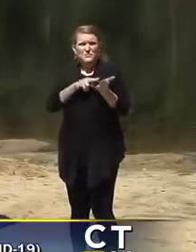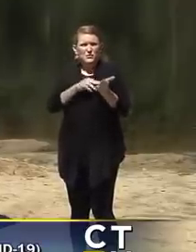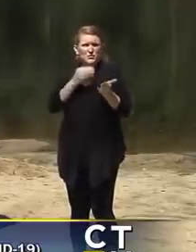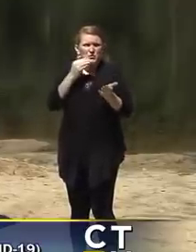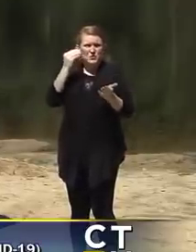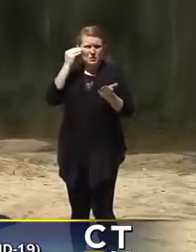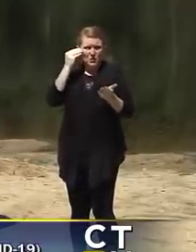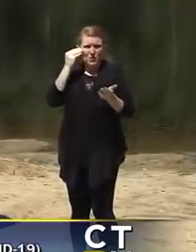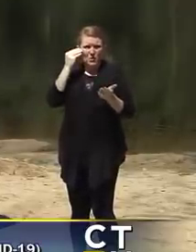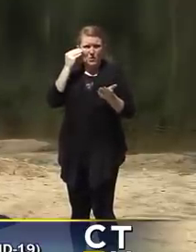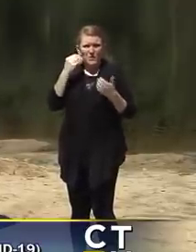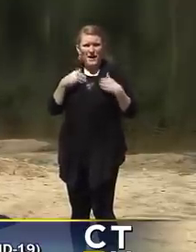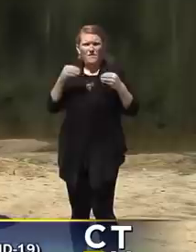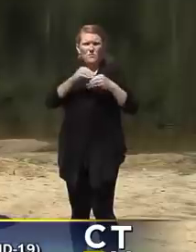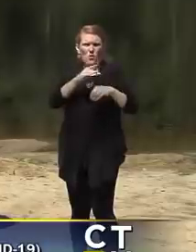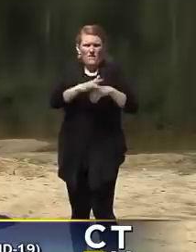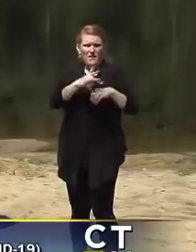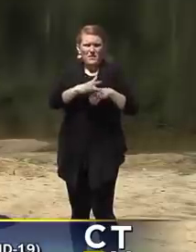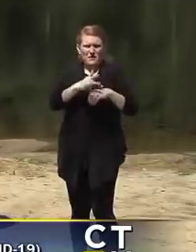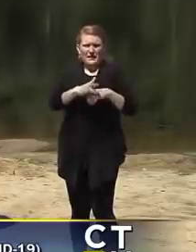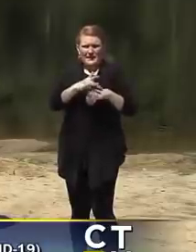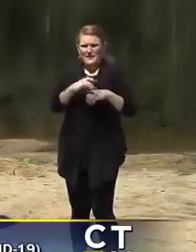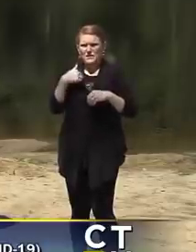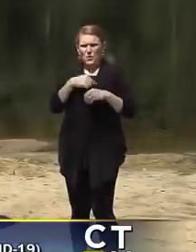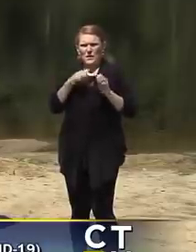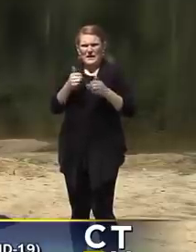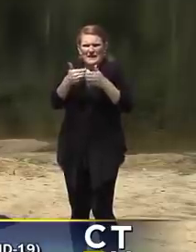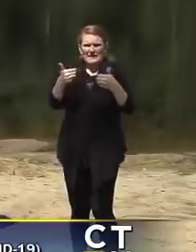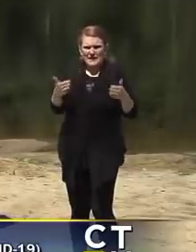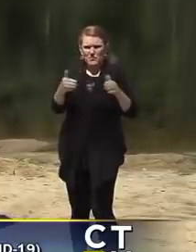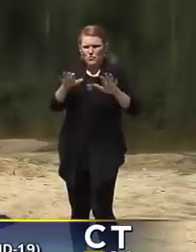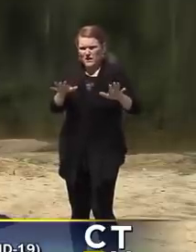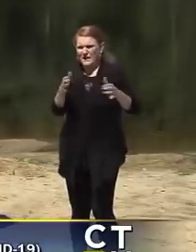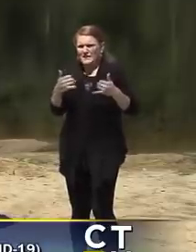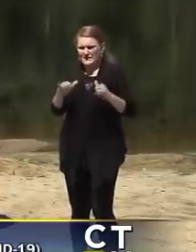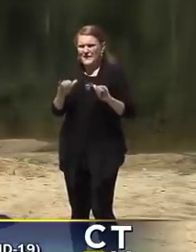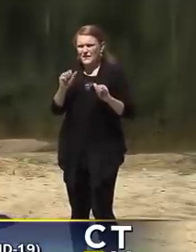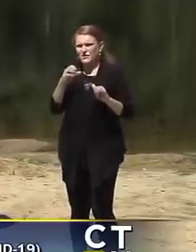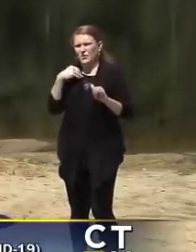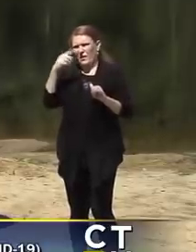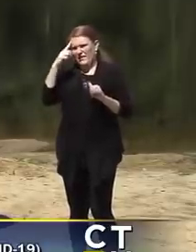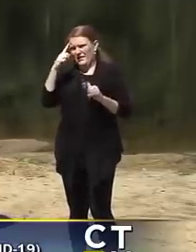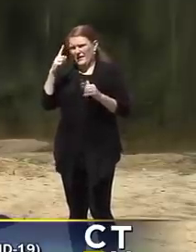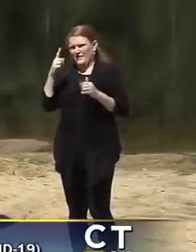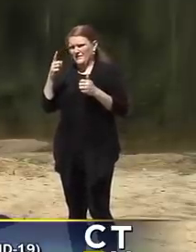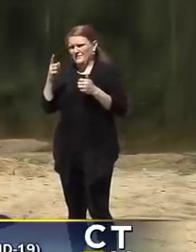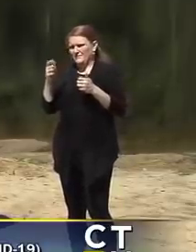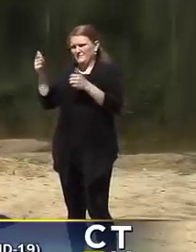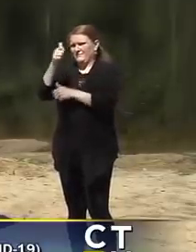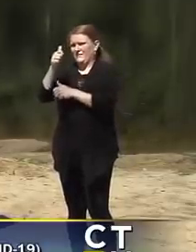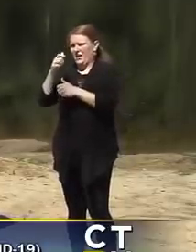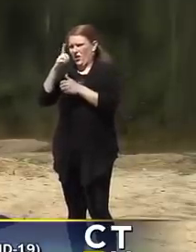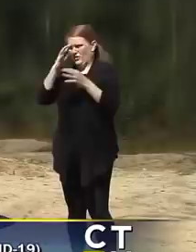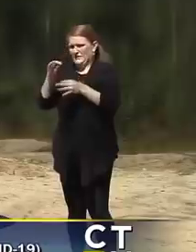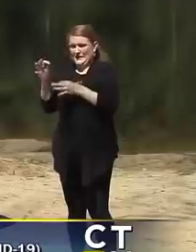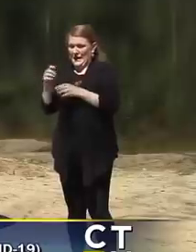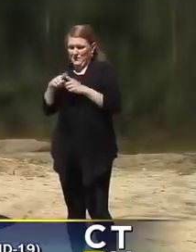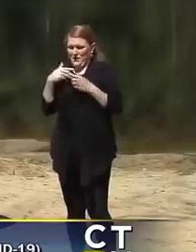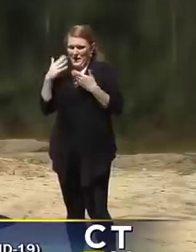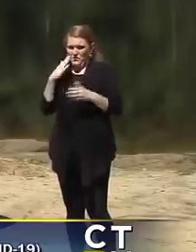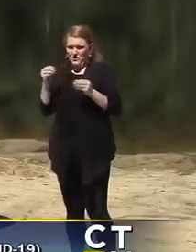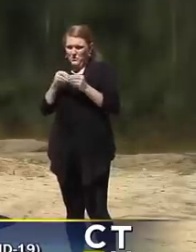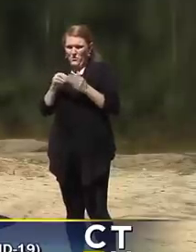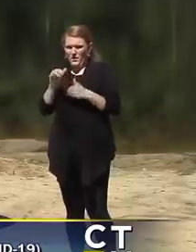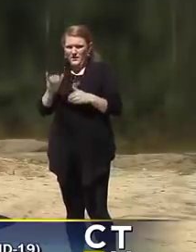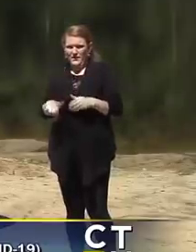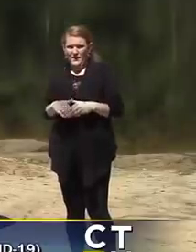mix those patients. I think the operators are making some decisions on that along with Josh. I can't tell you more than that, though, Christine. And the testing